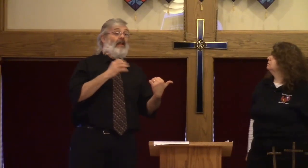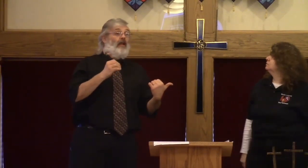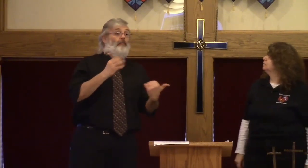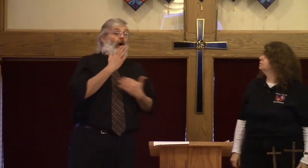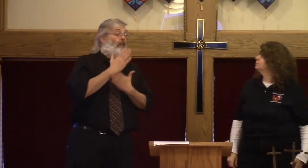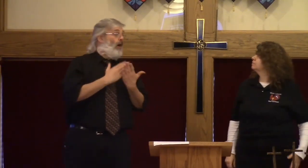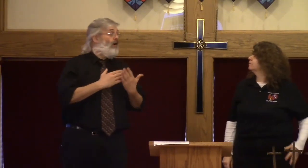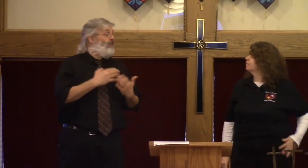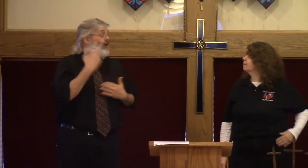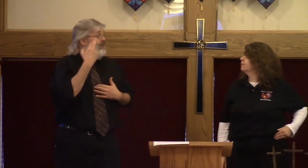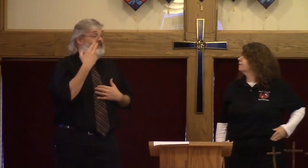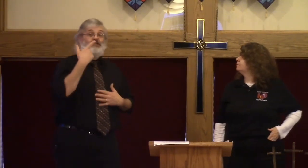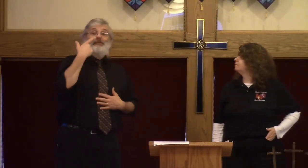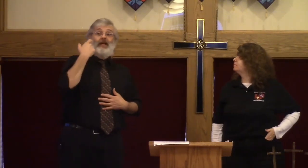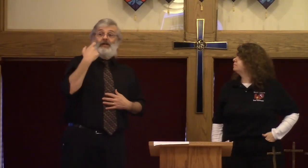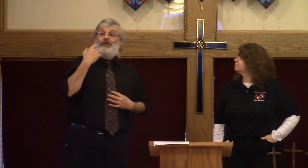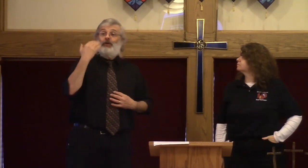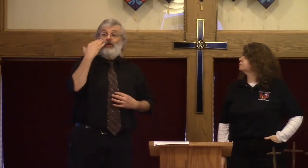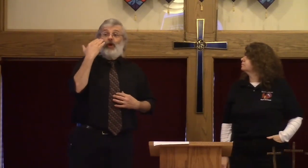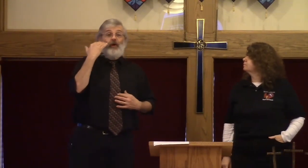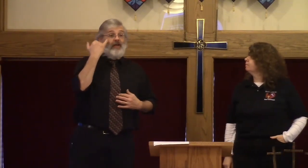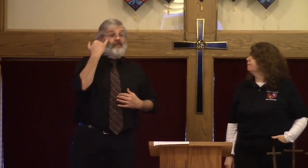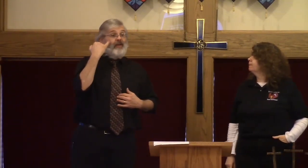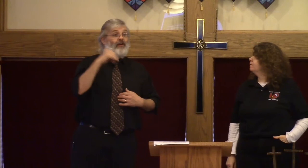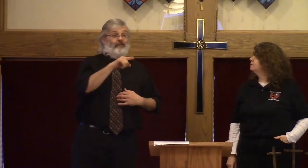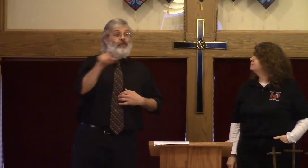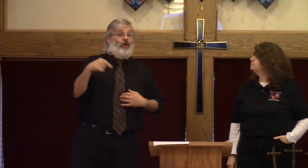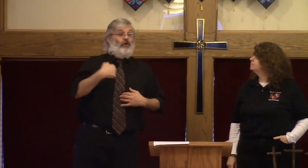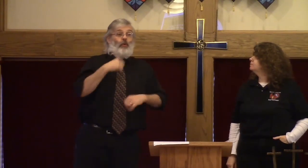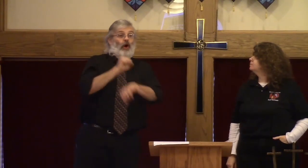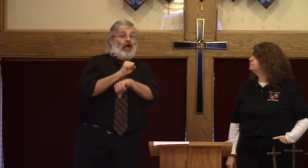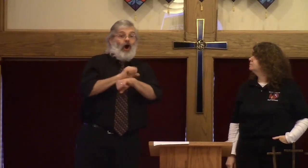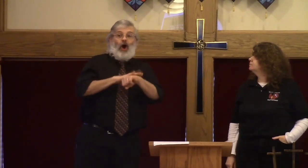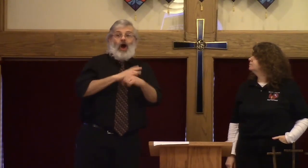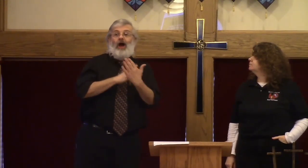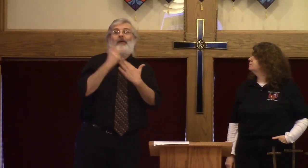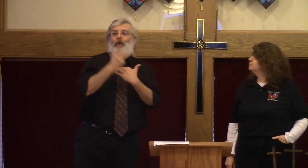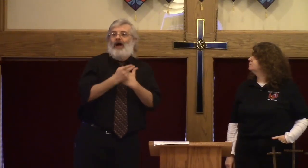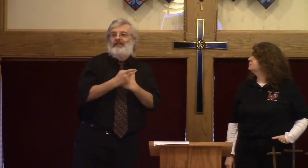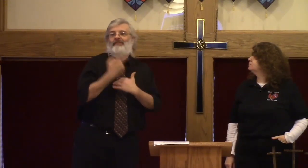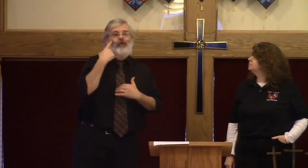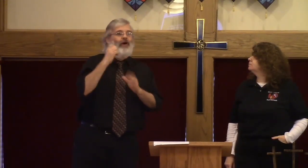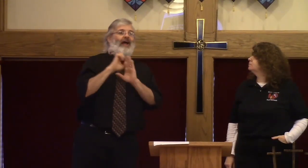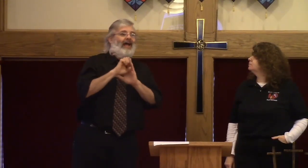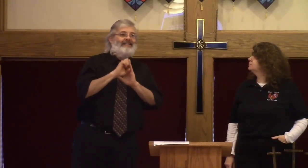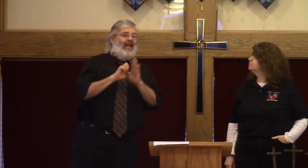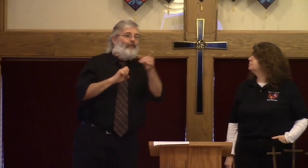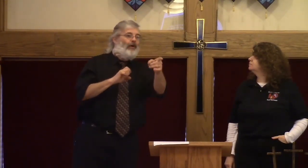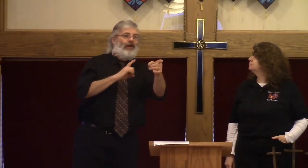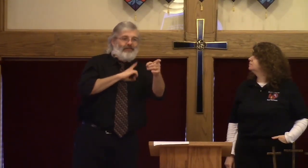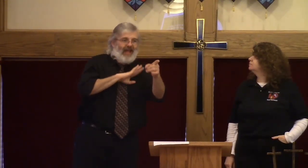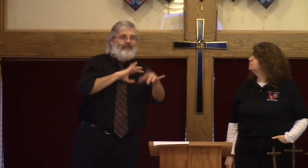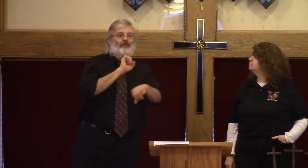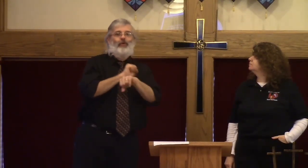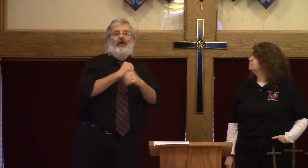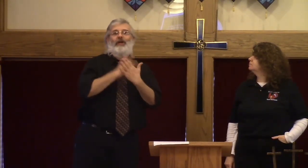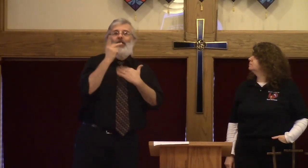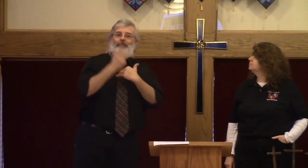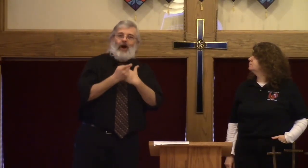And part of that reason is because if you're working on a project, for example, David's working on a